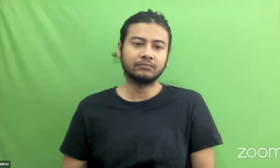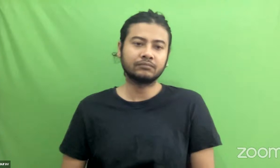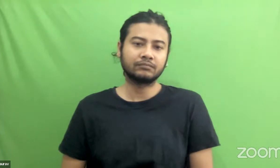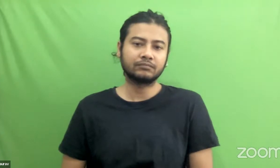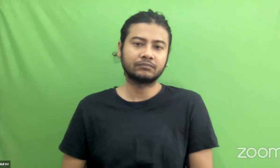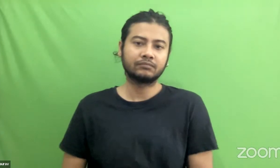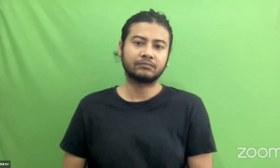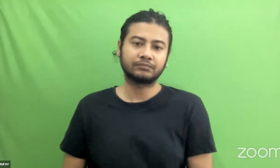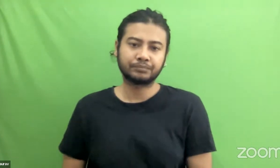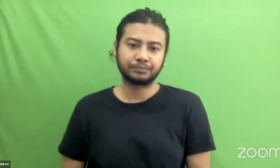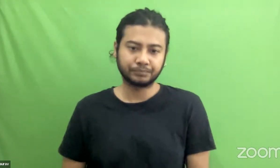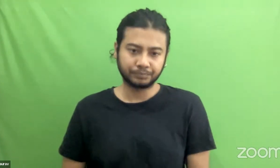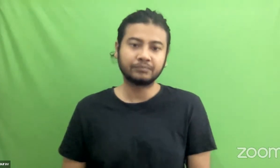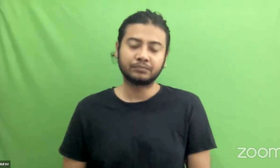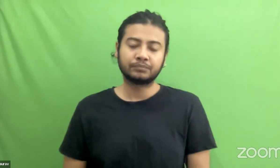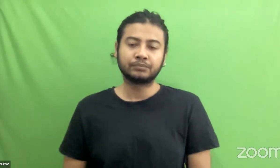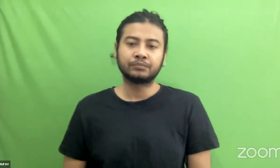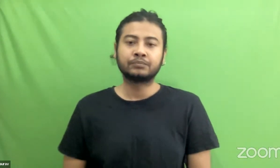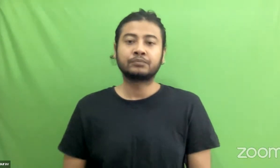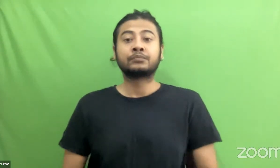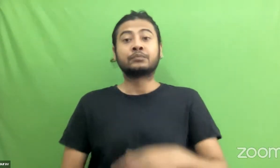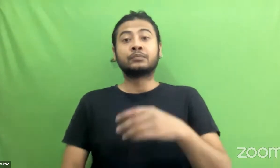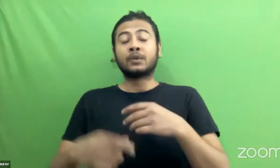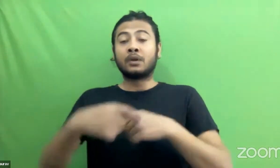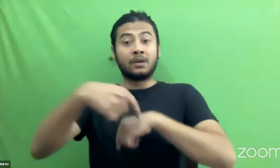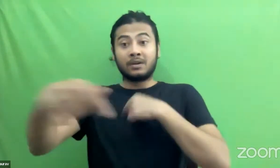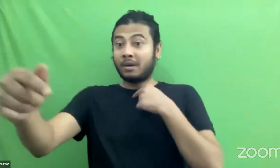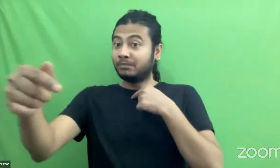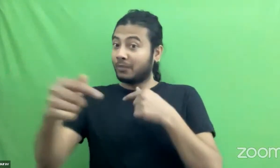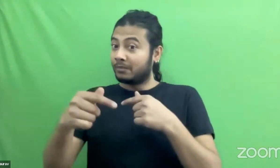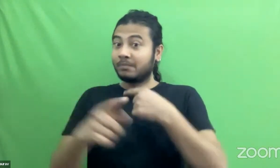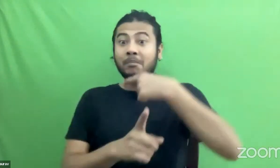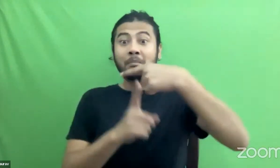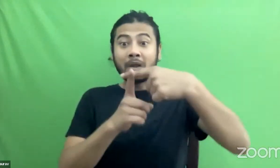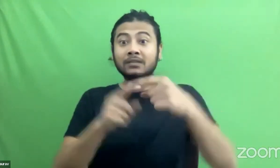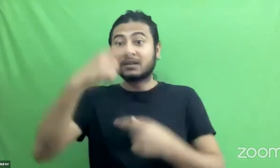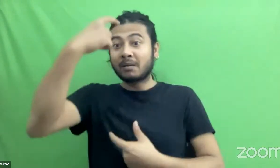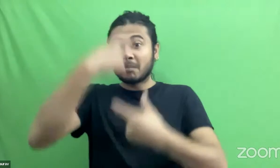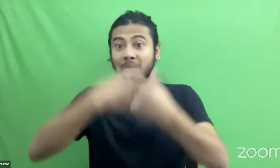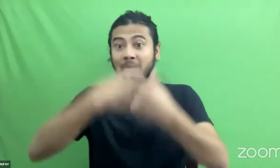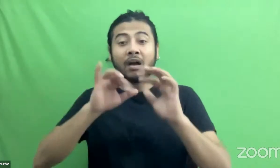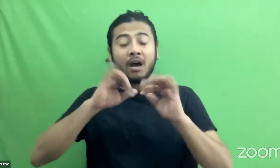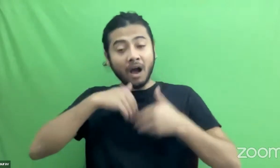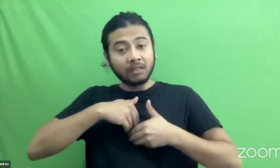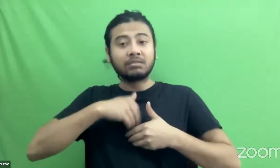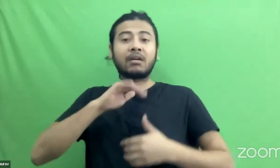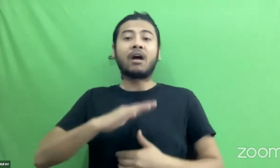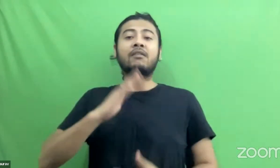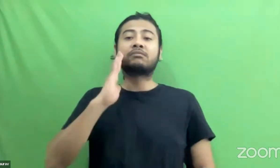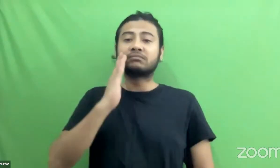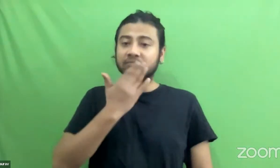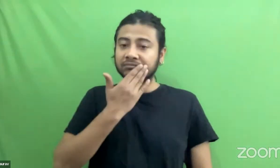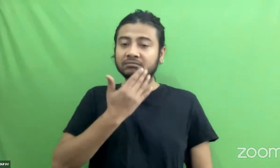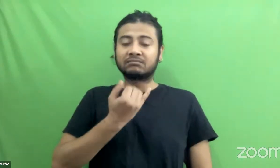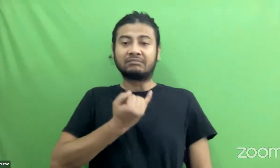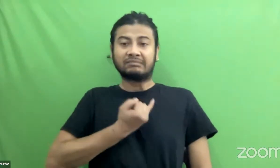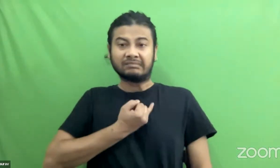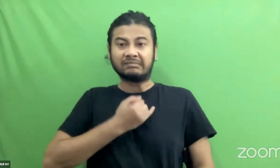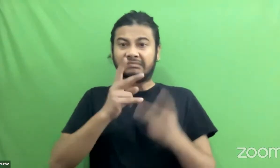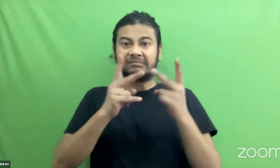So that is why, and then people are very sinful and they are disturbed. As you all can, I think, relate to what I'm saying, that everybody